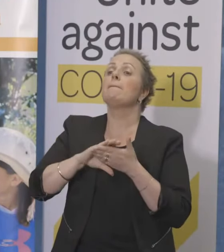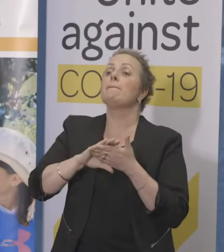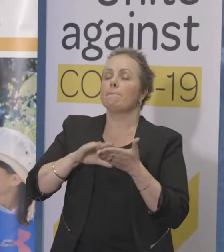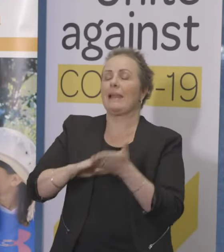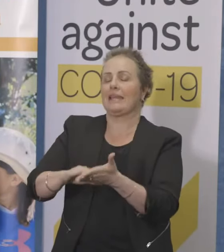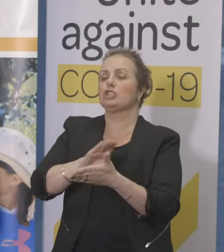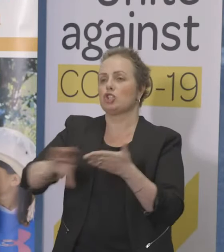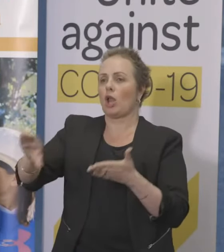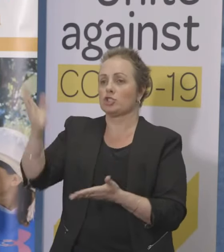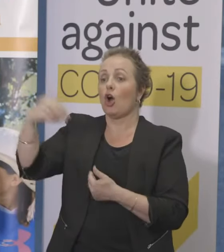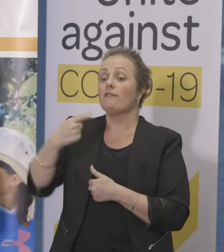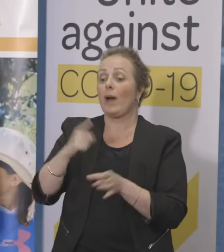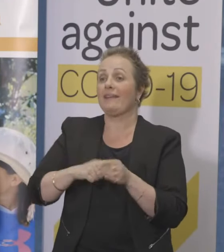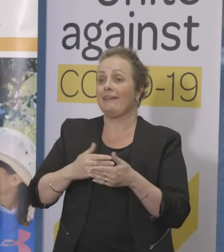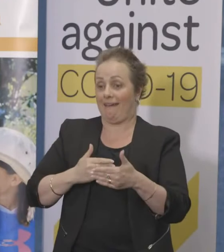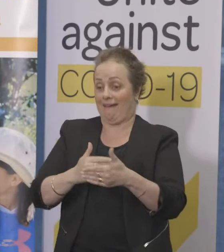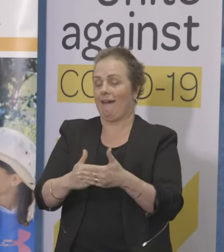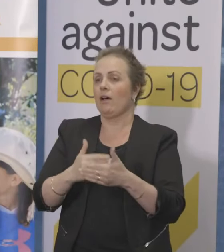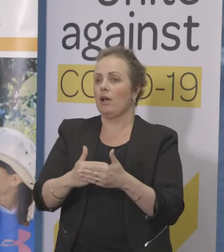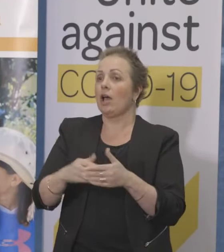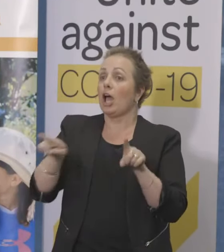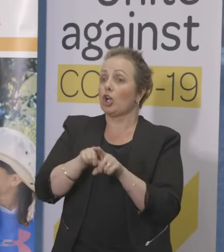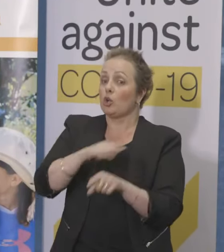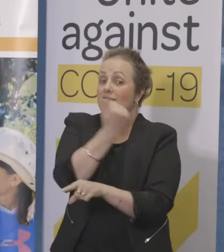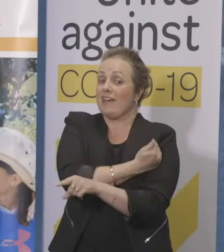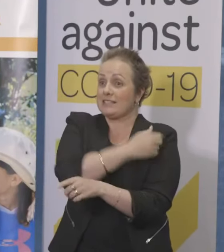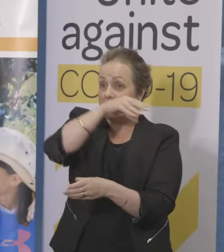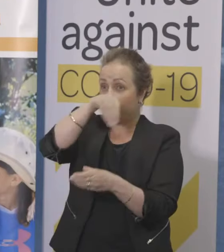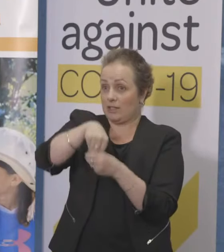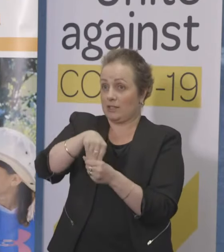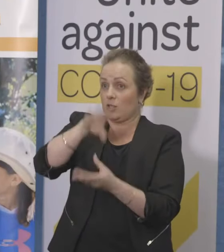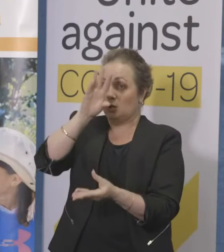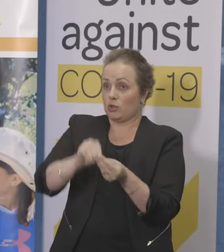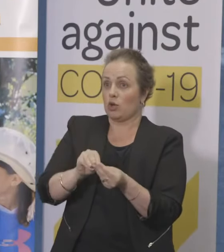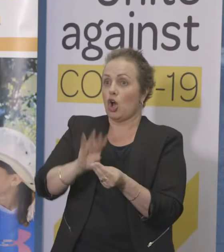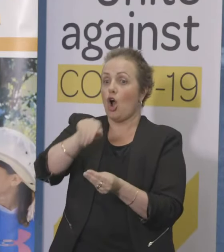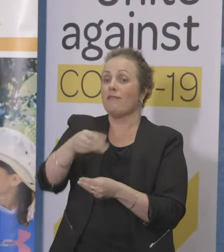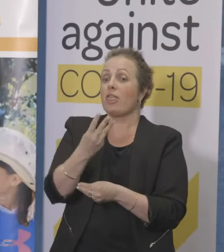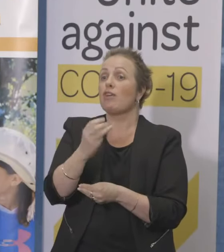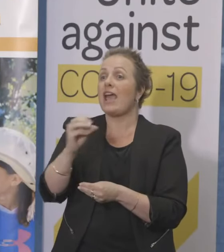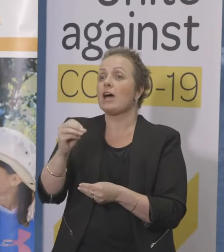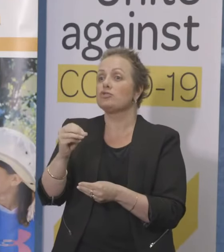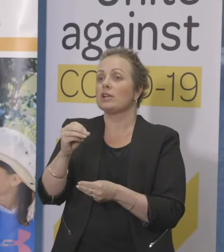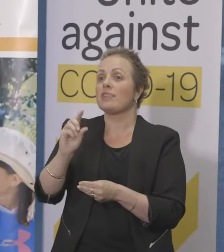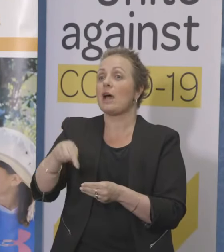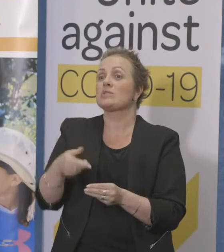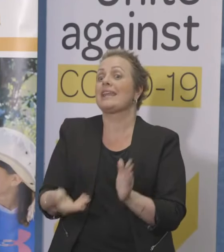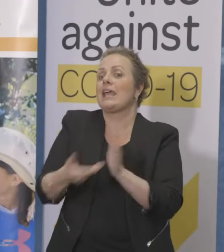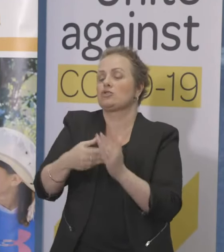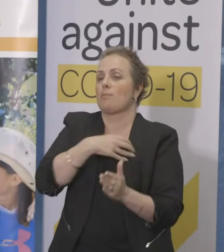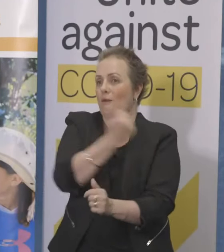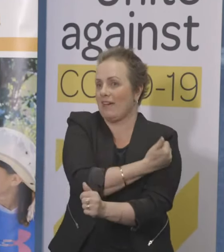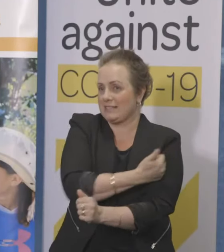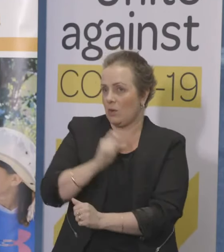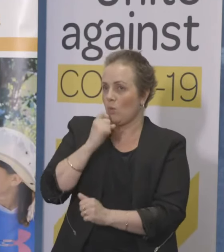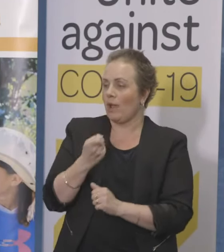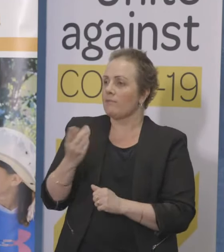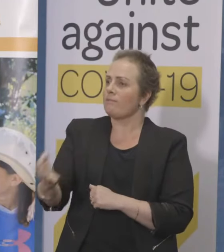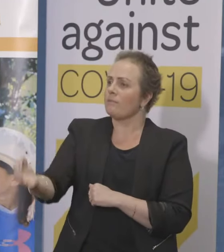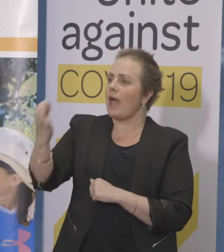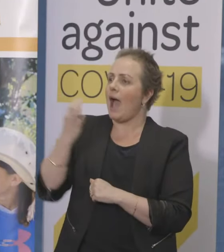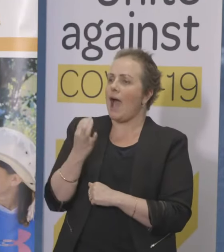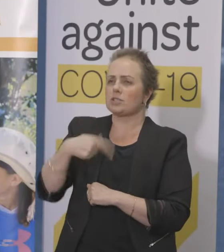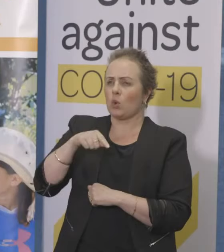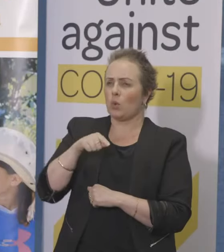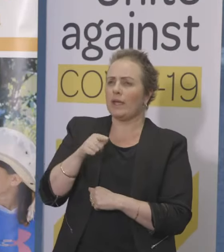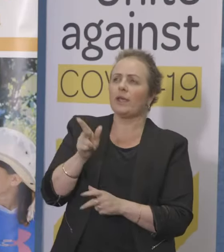over the next year, including the cost of the vaccine, which is over 300,000 additional vaccines. How can you Dr. be Bloomfield, confident with this? emails we have seen show